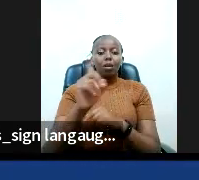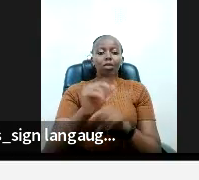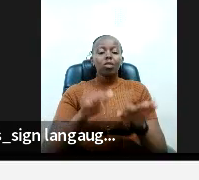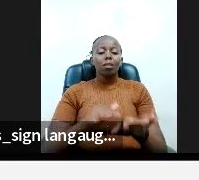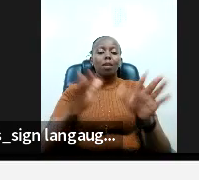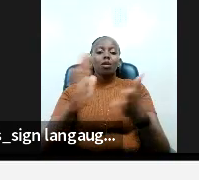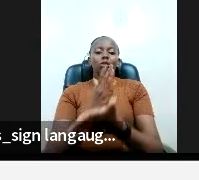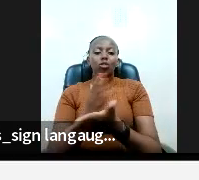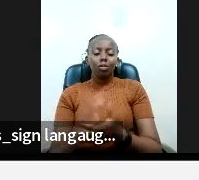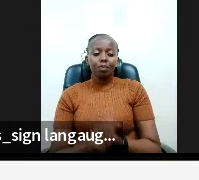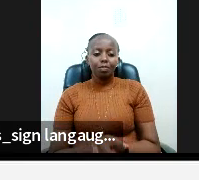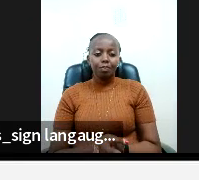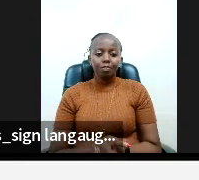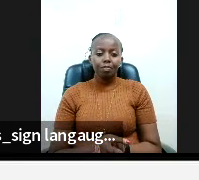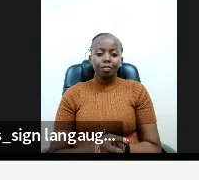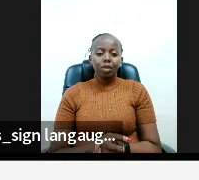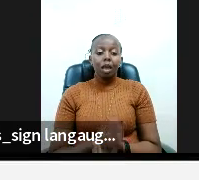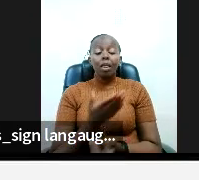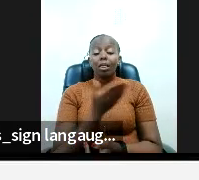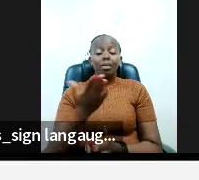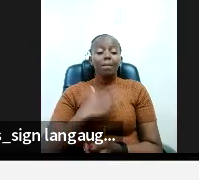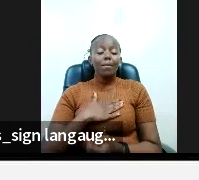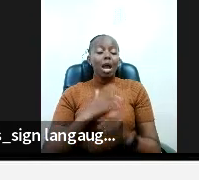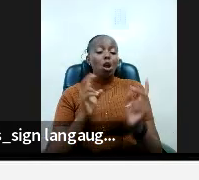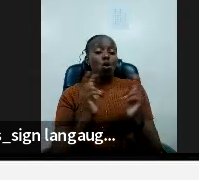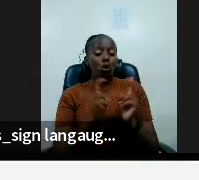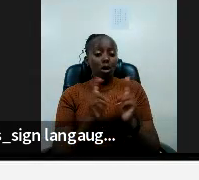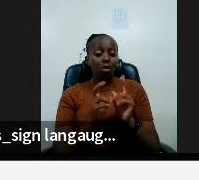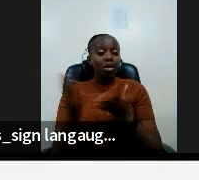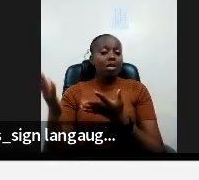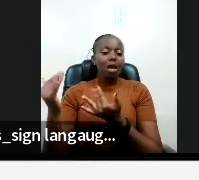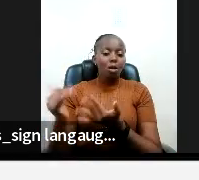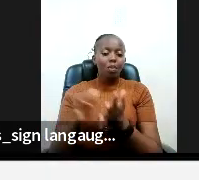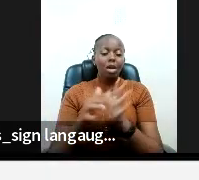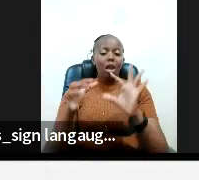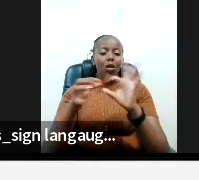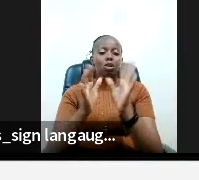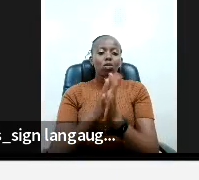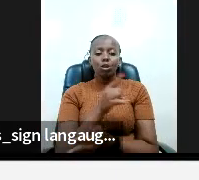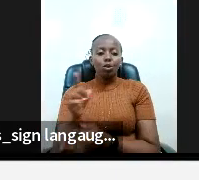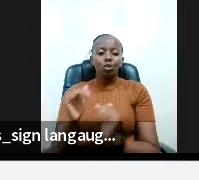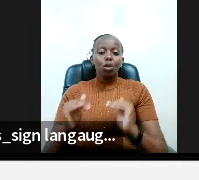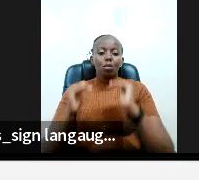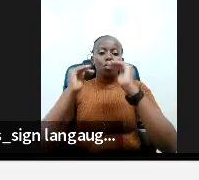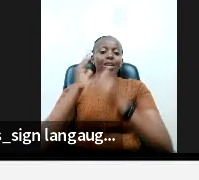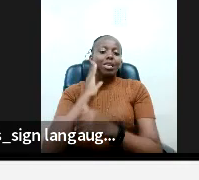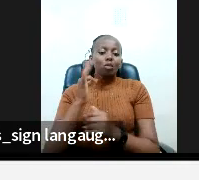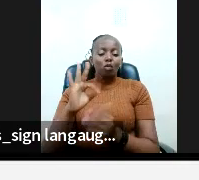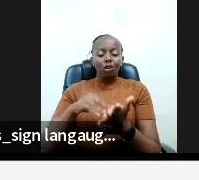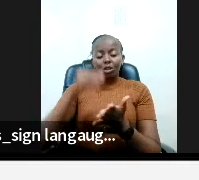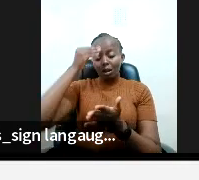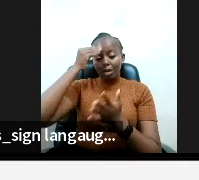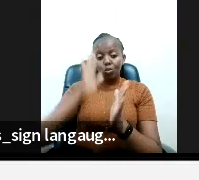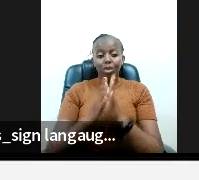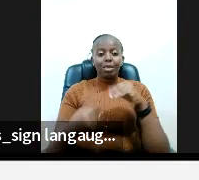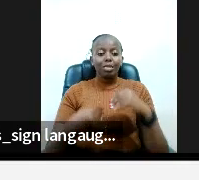share. These are my contacts, and I look forward to connecting with you to improve the experiences of learners with